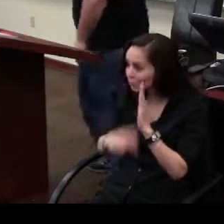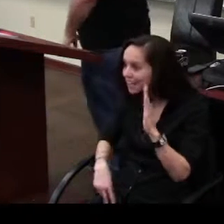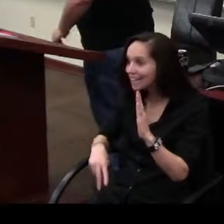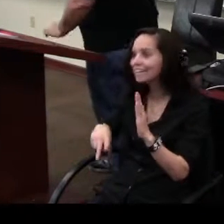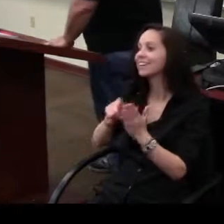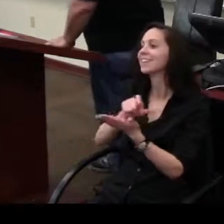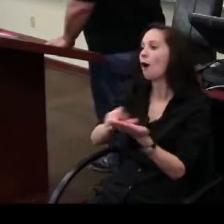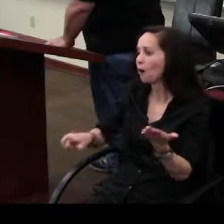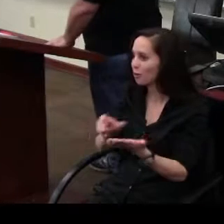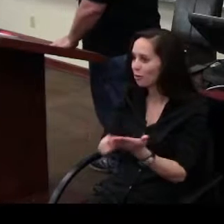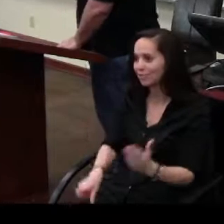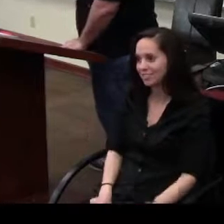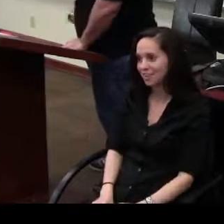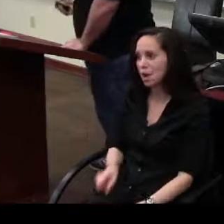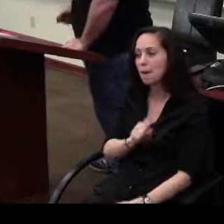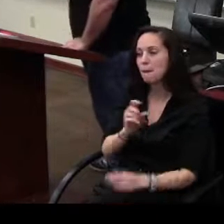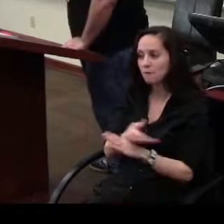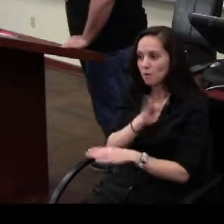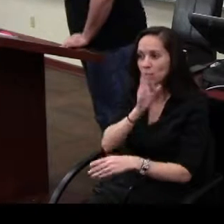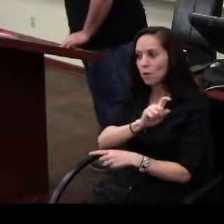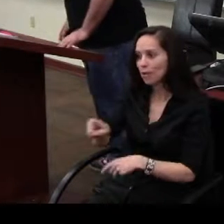Damn.